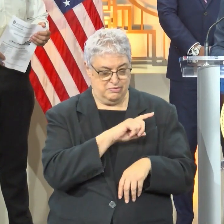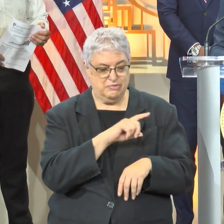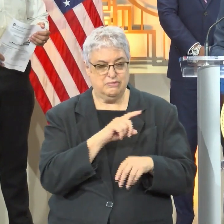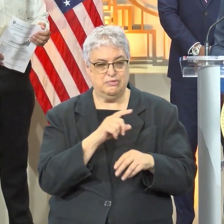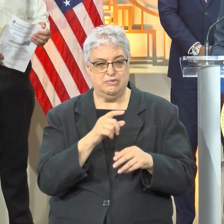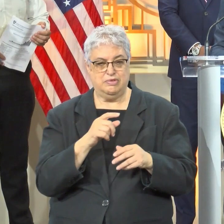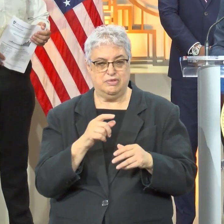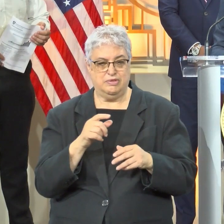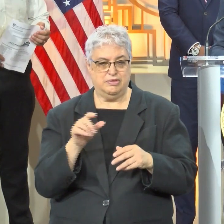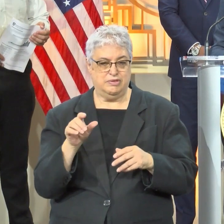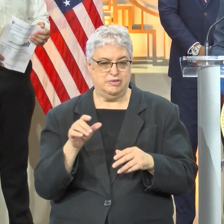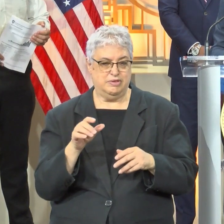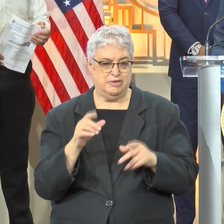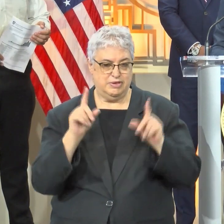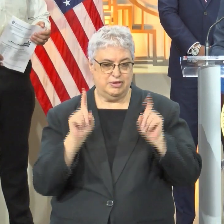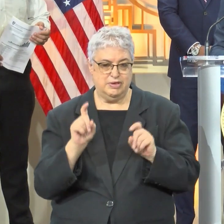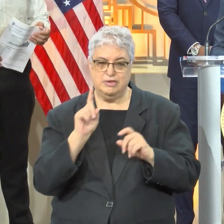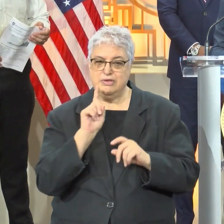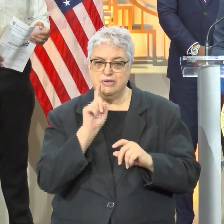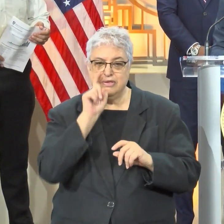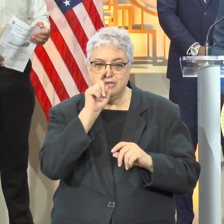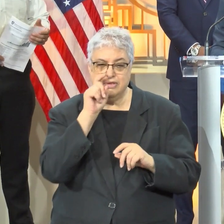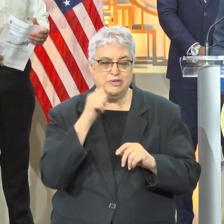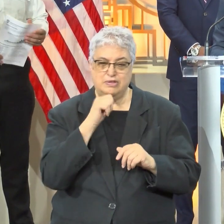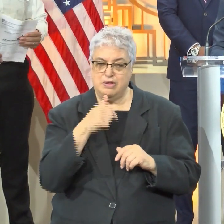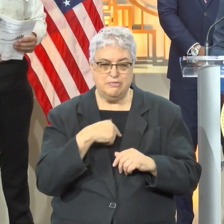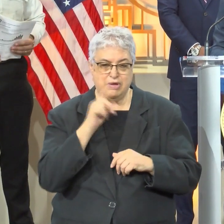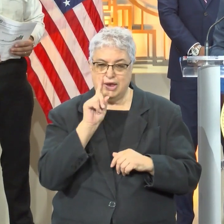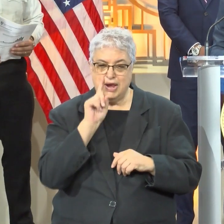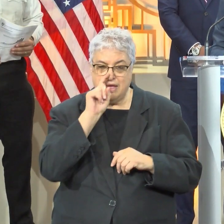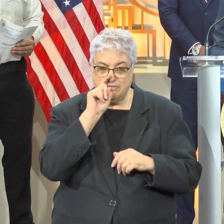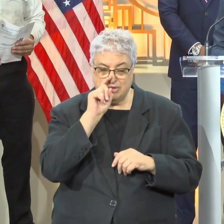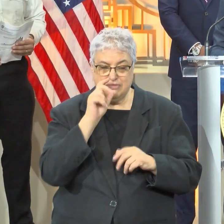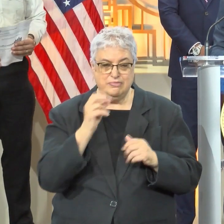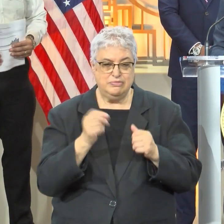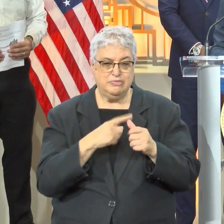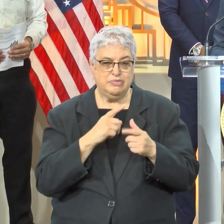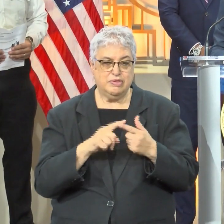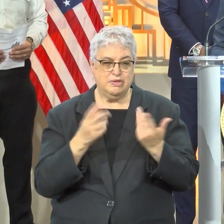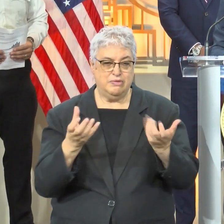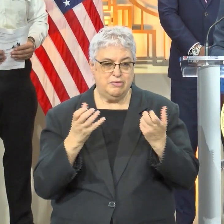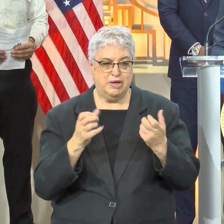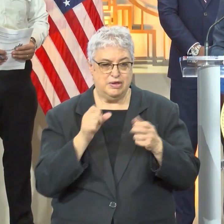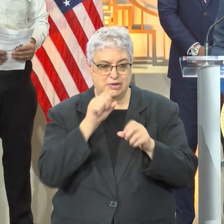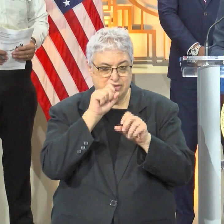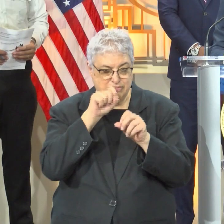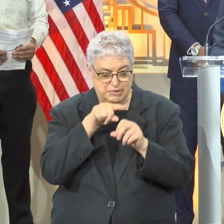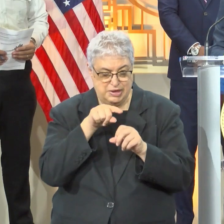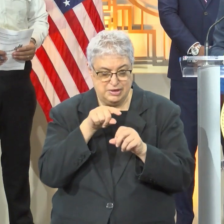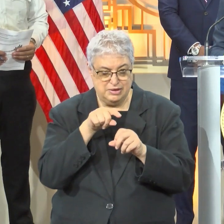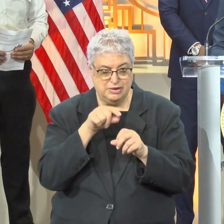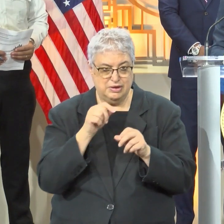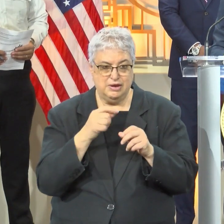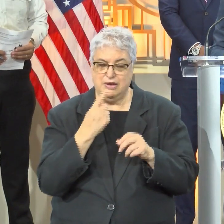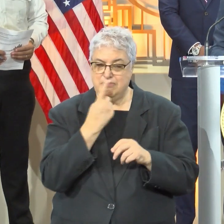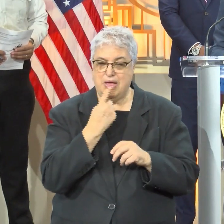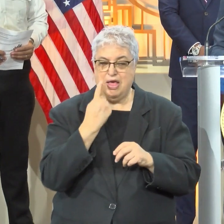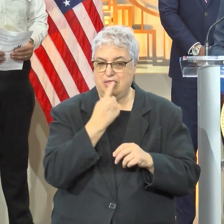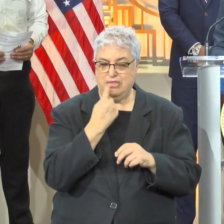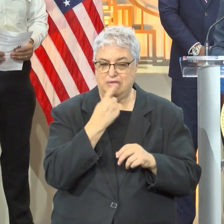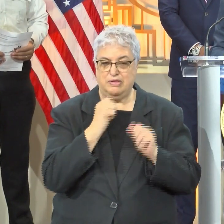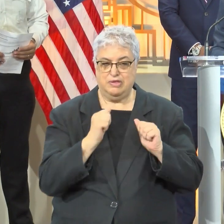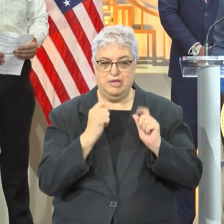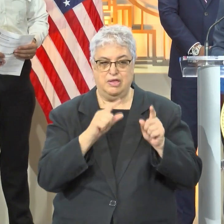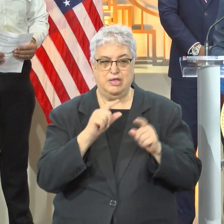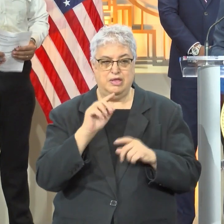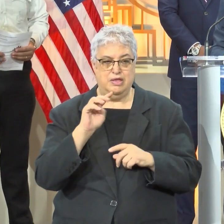tested. Those are the nasal swabs. If you don't want the nasal swabs and you want to do the saliva test in your mouth, you can